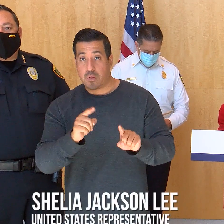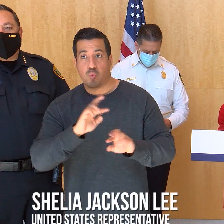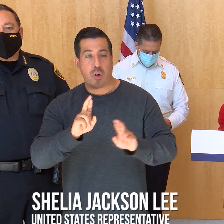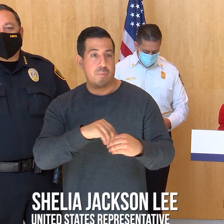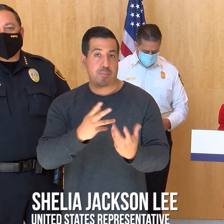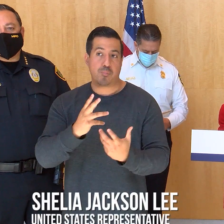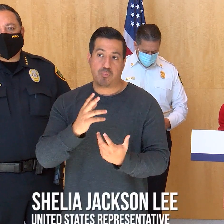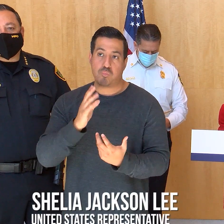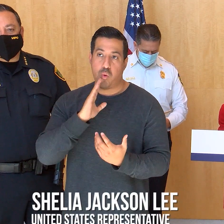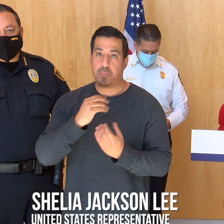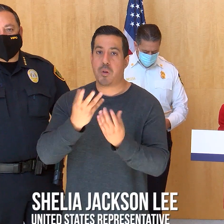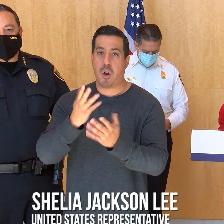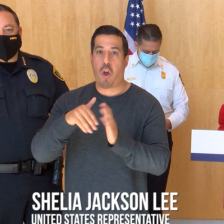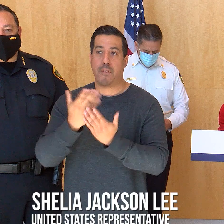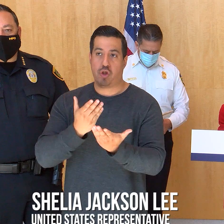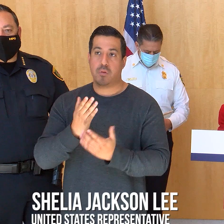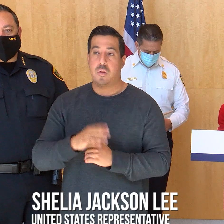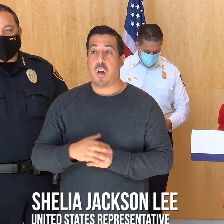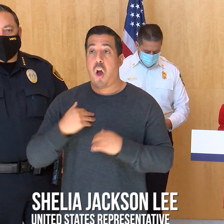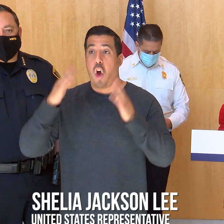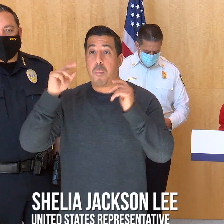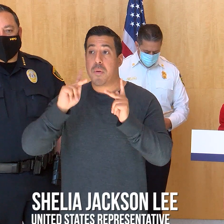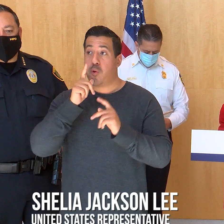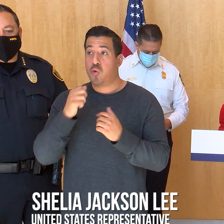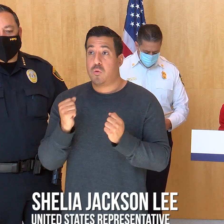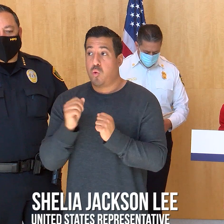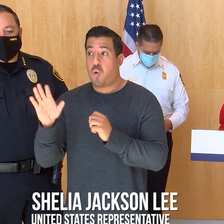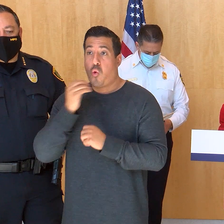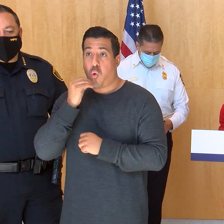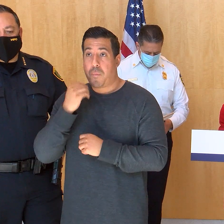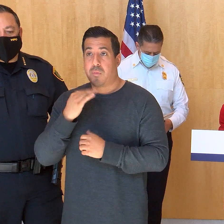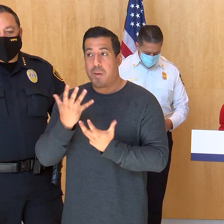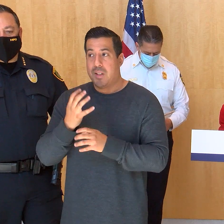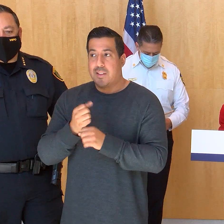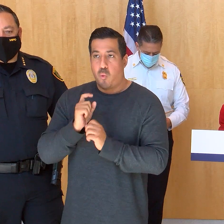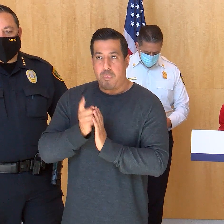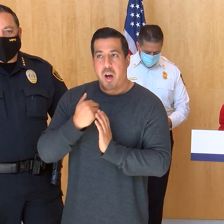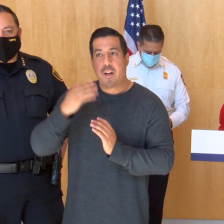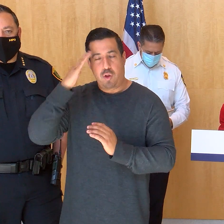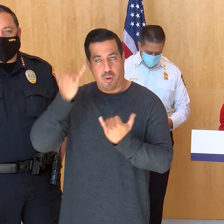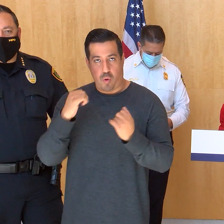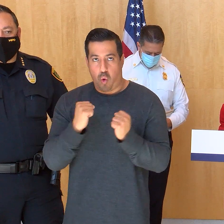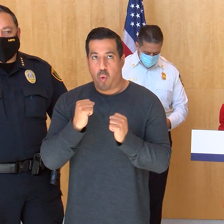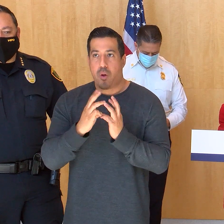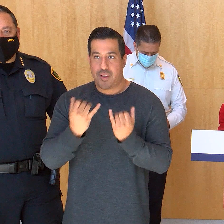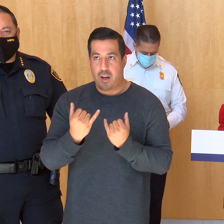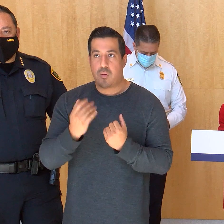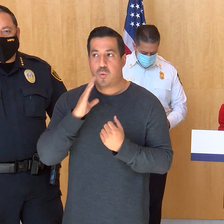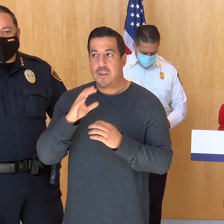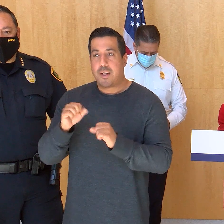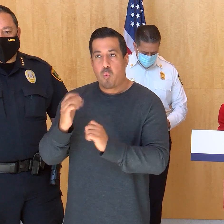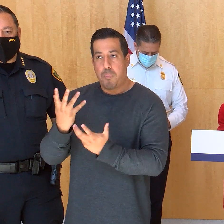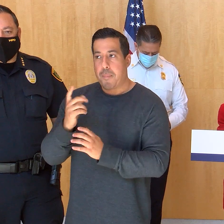to receive you. And I hope that people who are freezing in their homes may take a moment. I know cold weather is coming, and they may take a